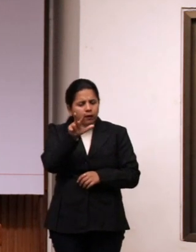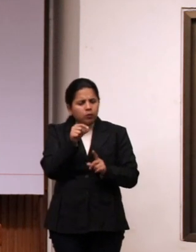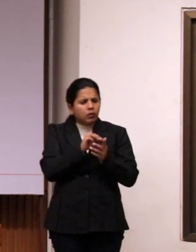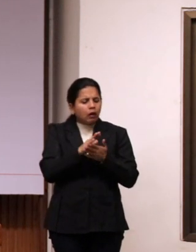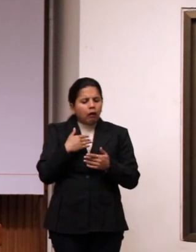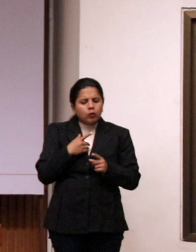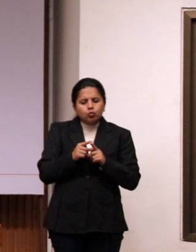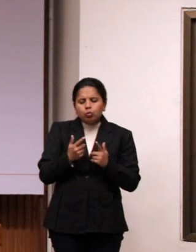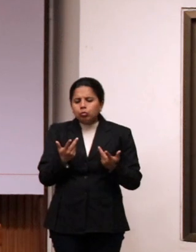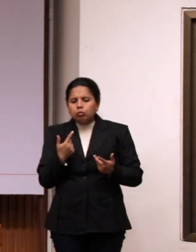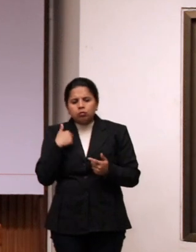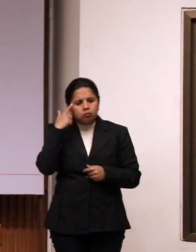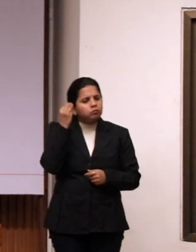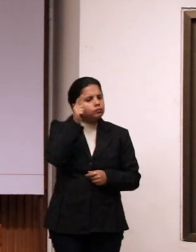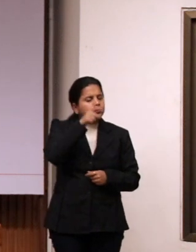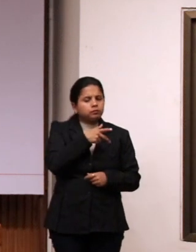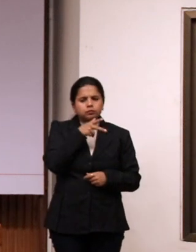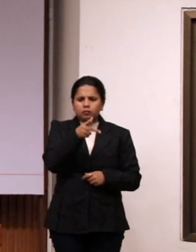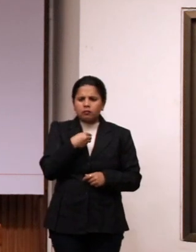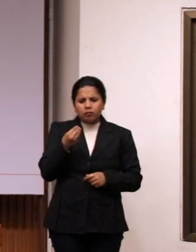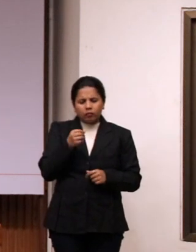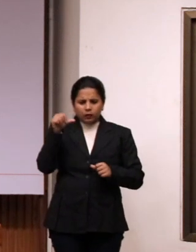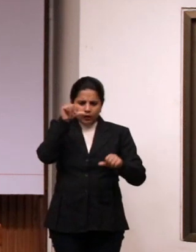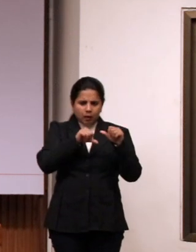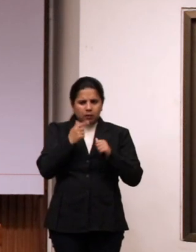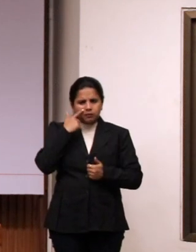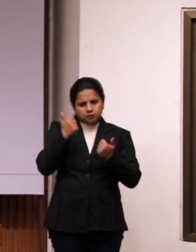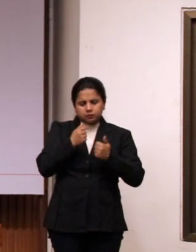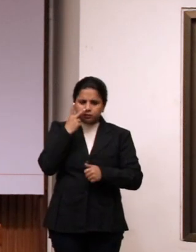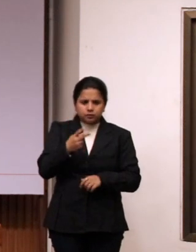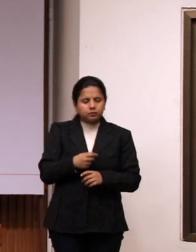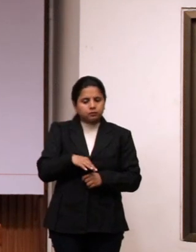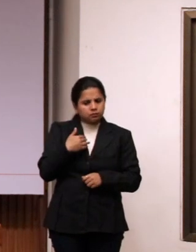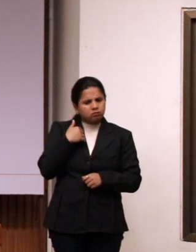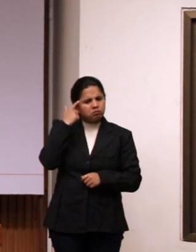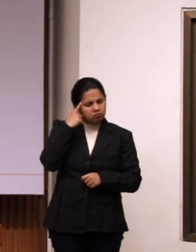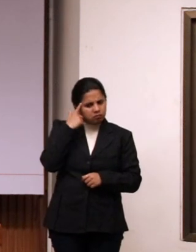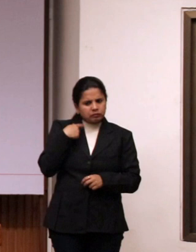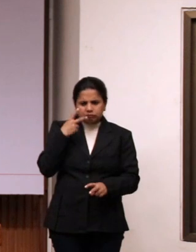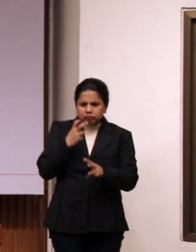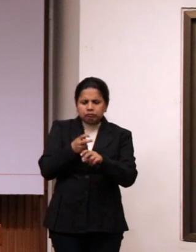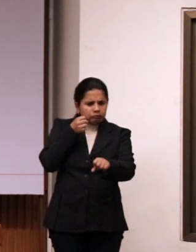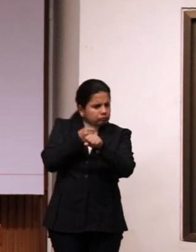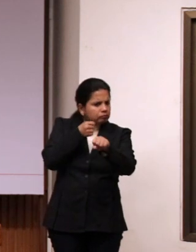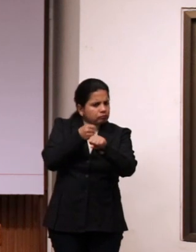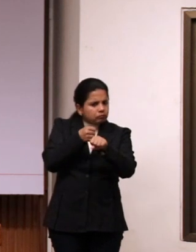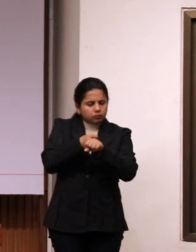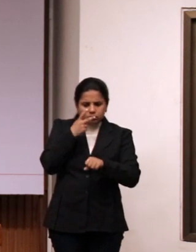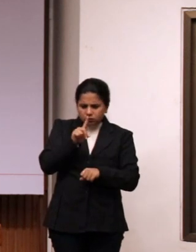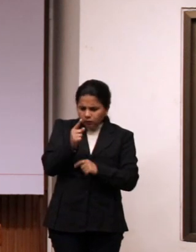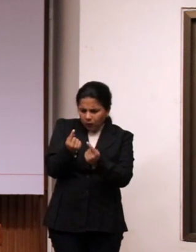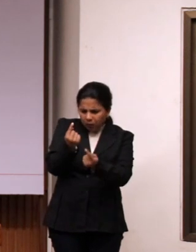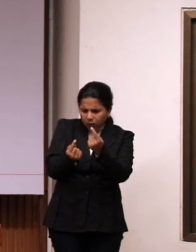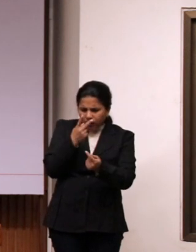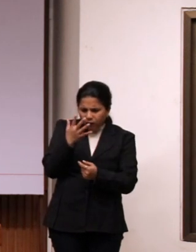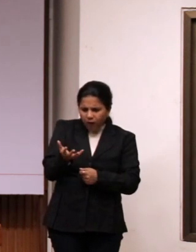do? Initially, somebody suggested, let's do some chemical exercise. Then we fought hard and we tried to find out one species of grasses,